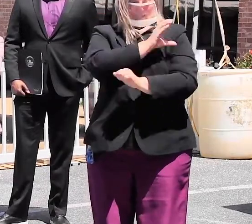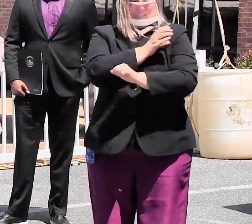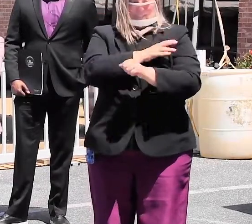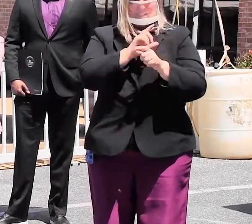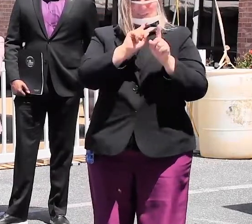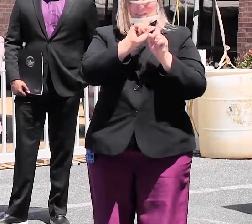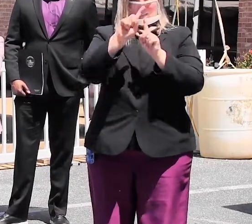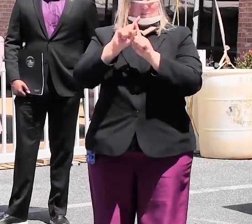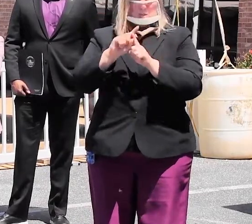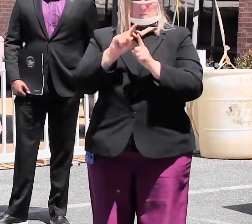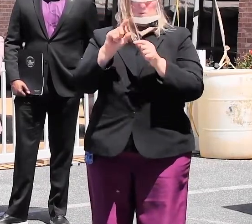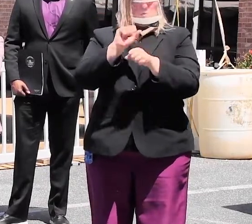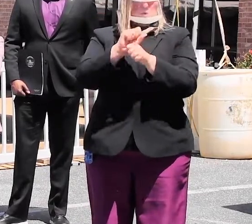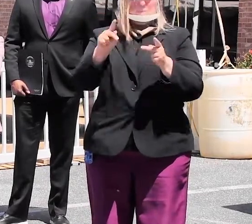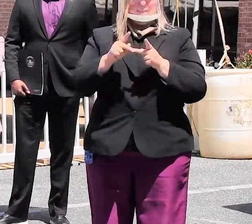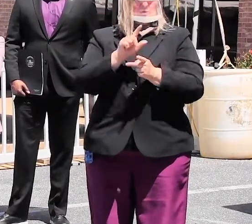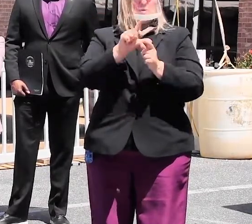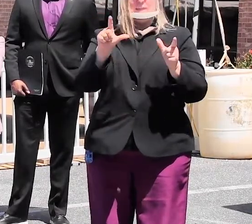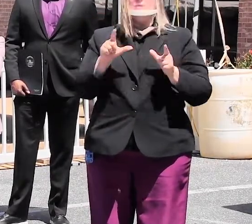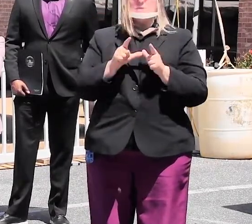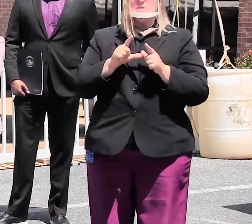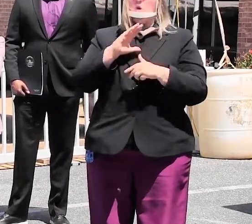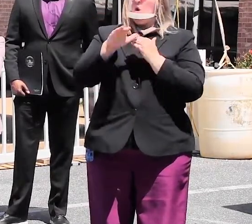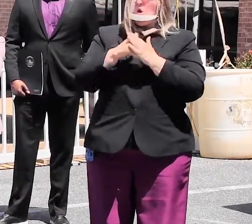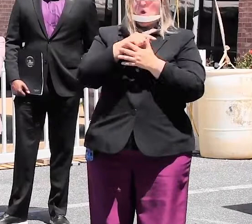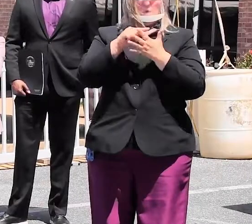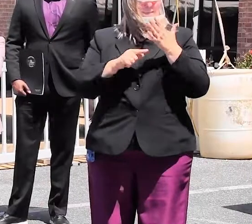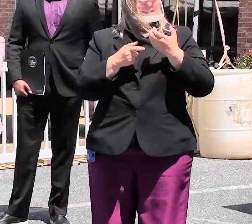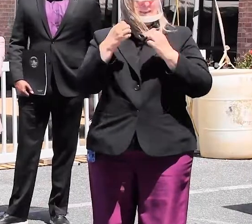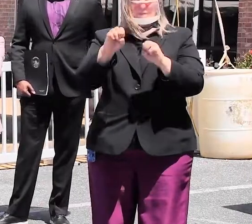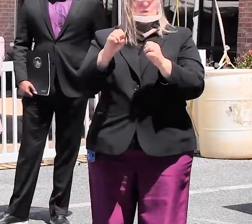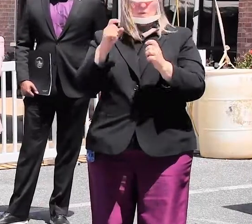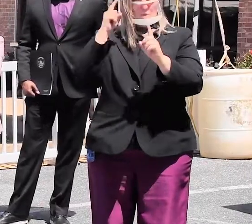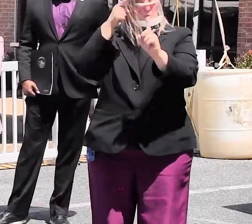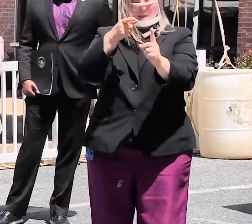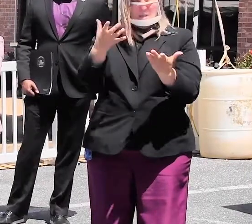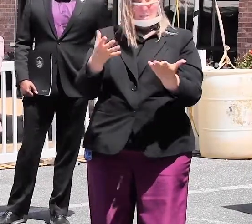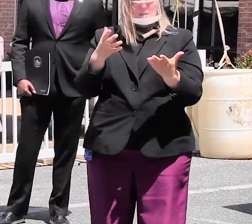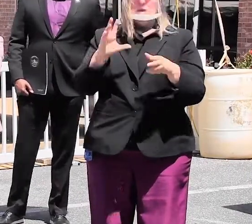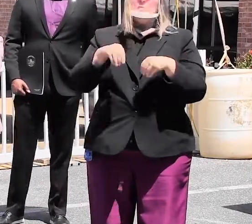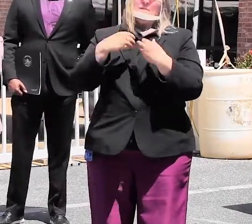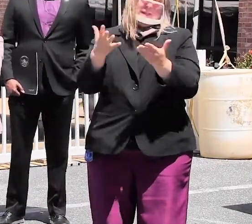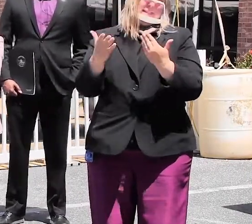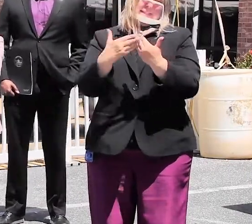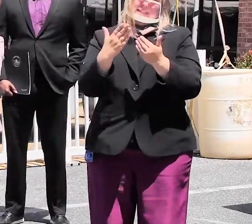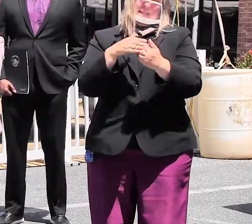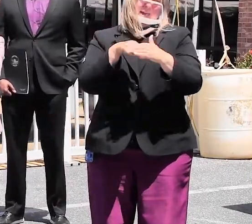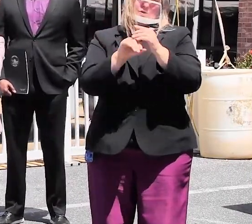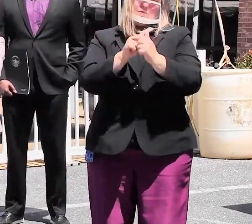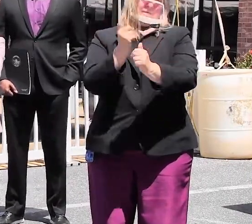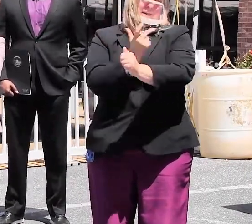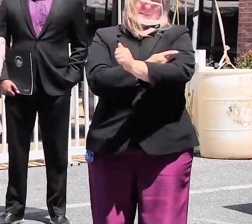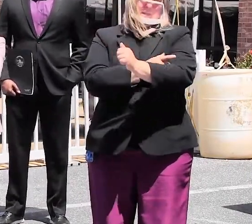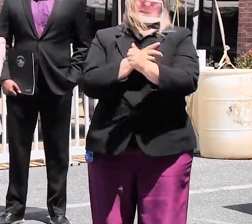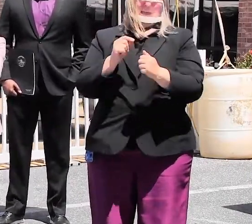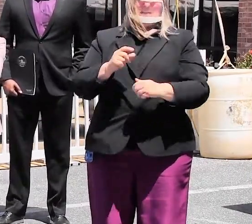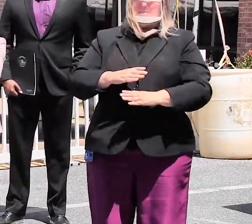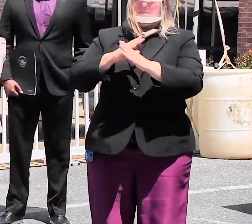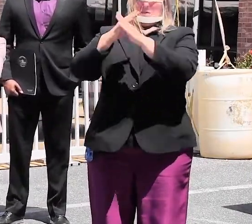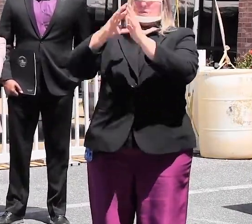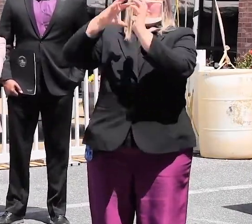workplace locations. All of these efforts are designed to provide convenient access to vaccine and remove barriers